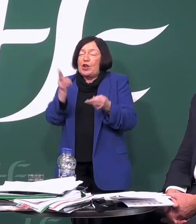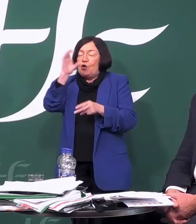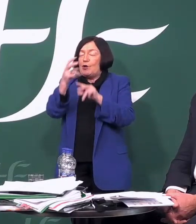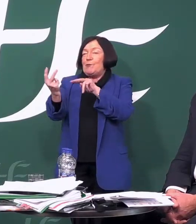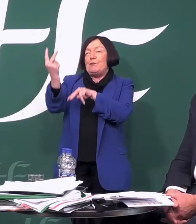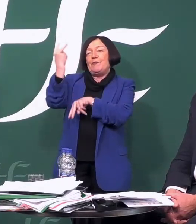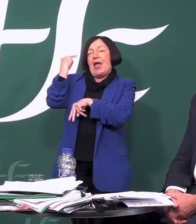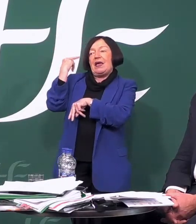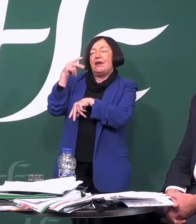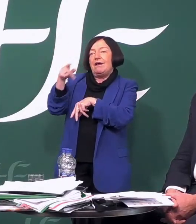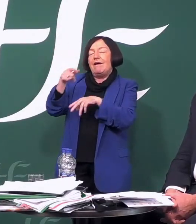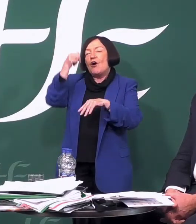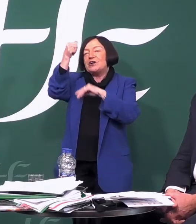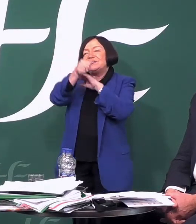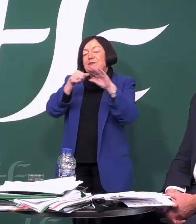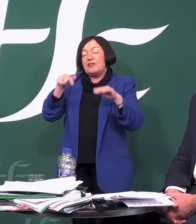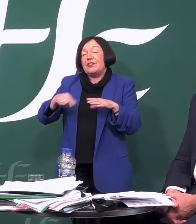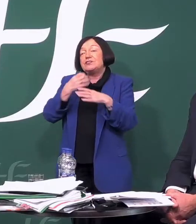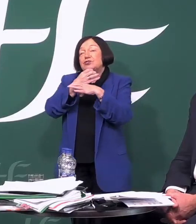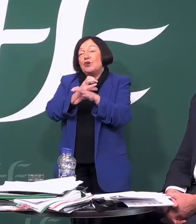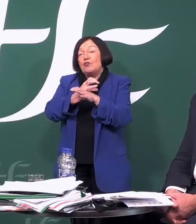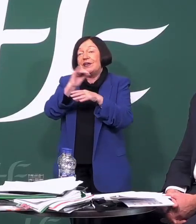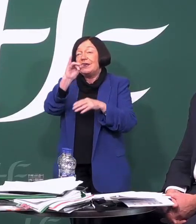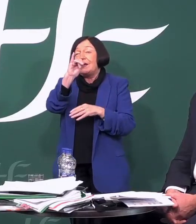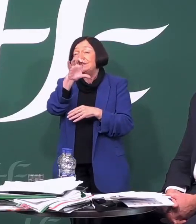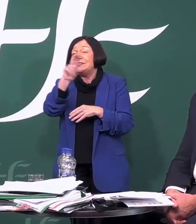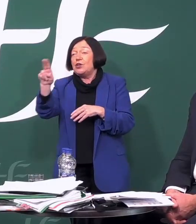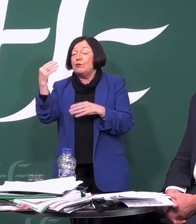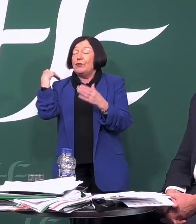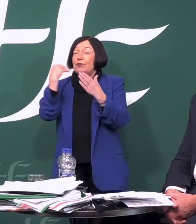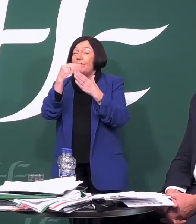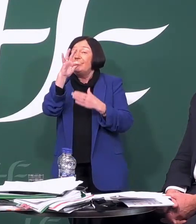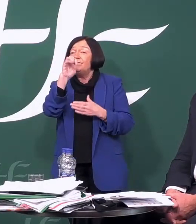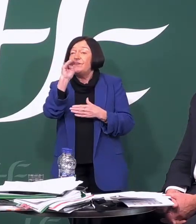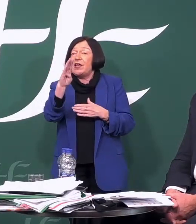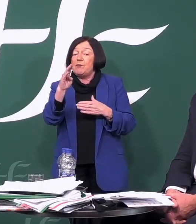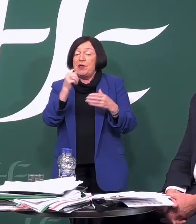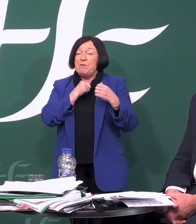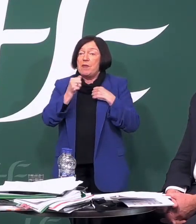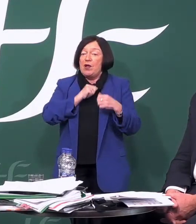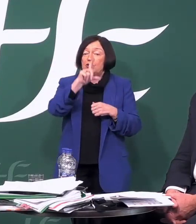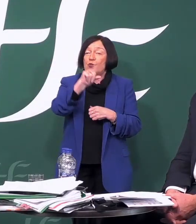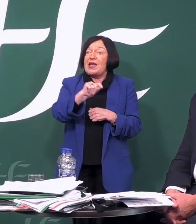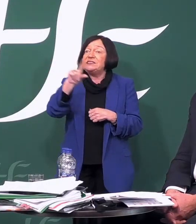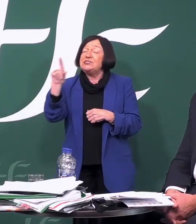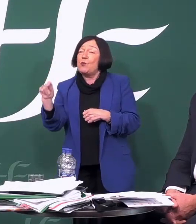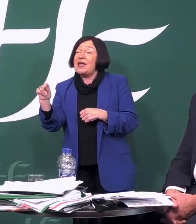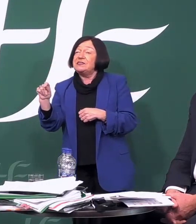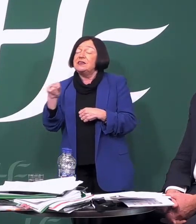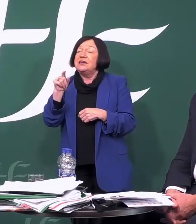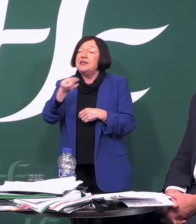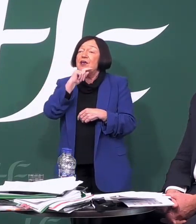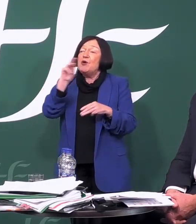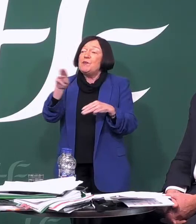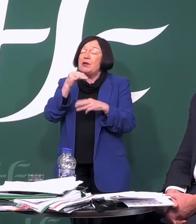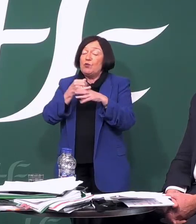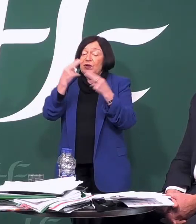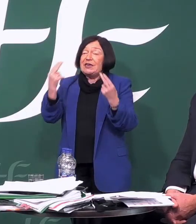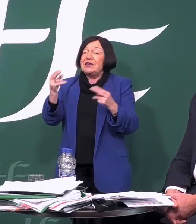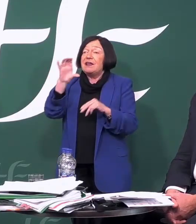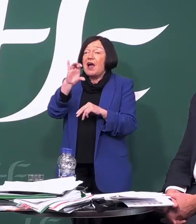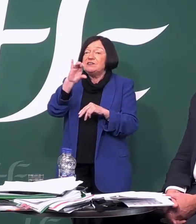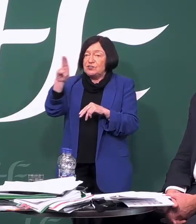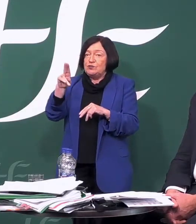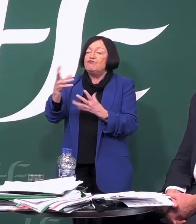back at our experience in this country of intensive care since February, March 2020. And they concluded that people who needed intensive care